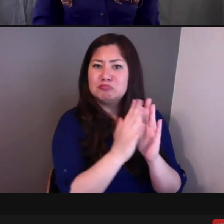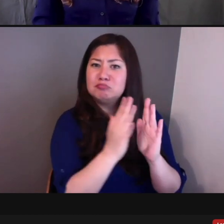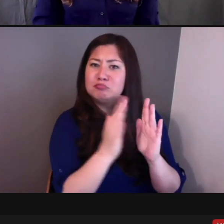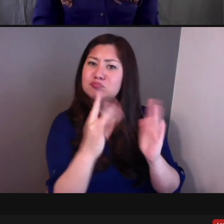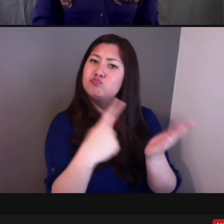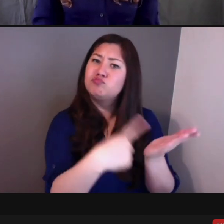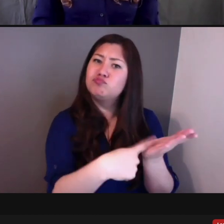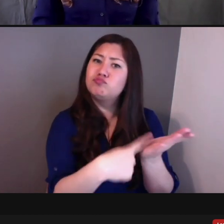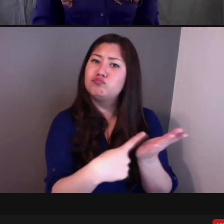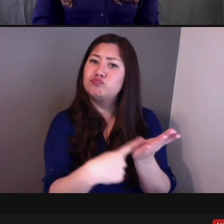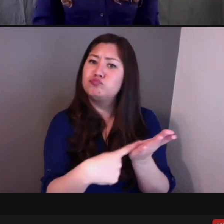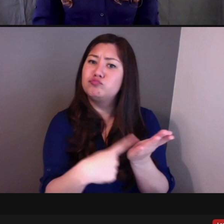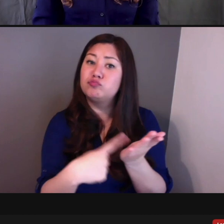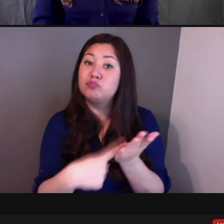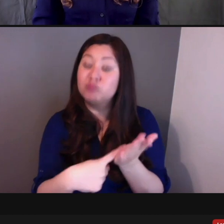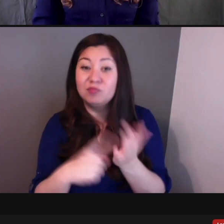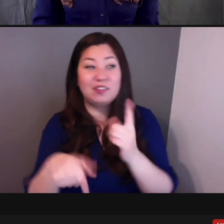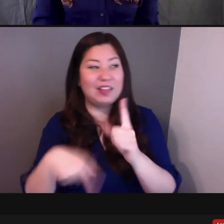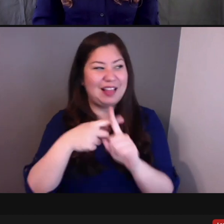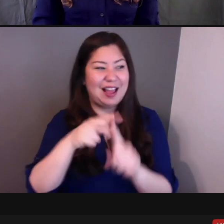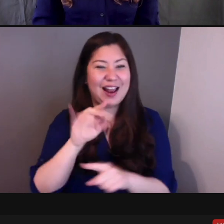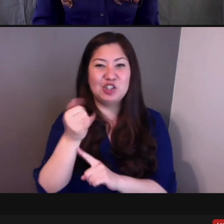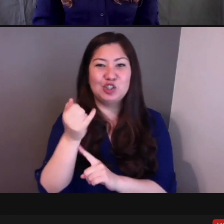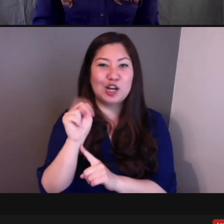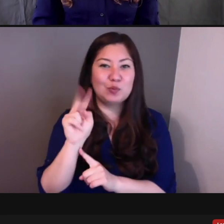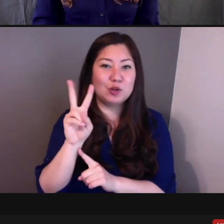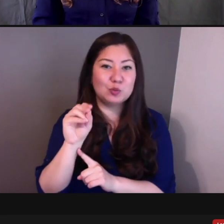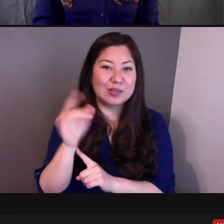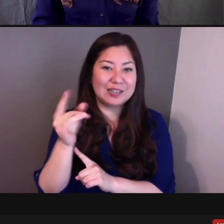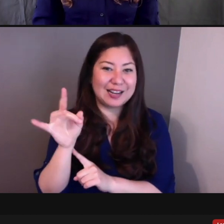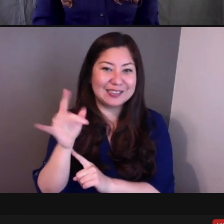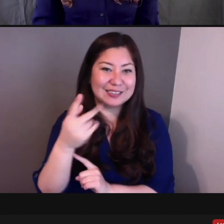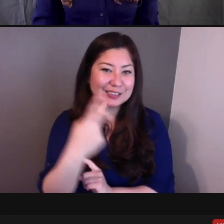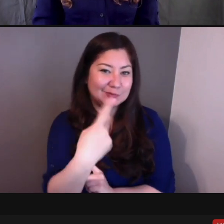accessibility and whatnot. So we just blew up from there.